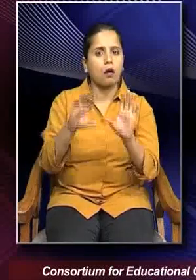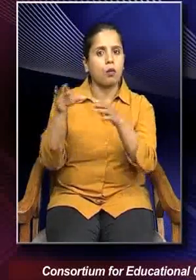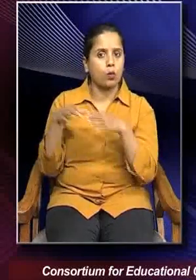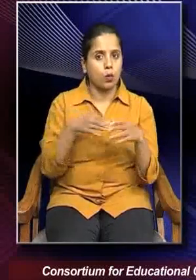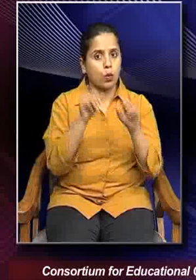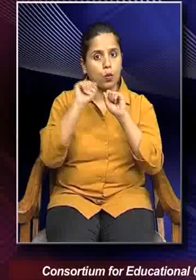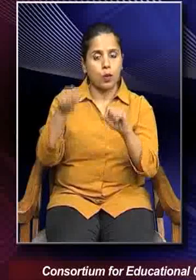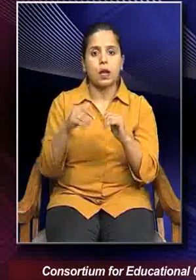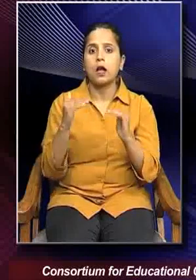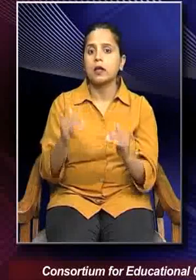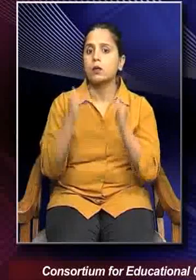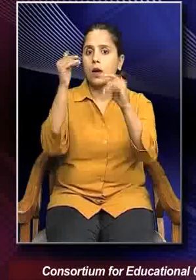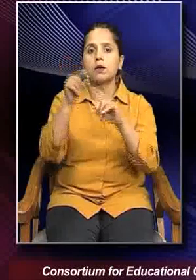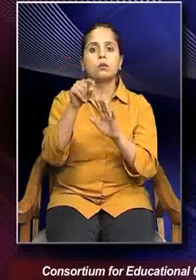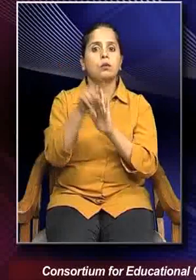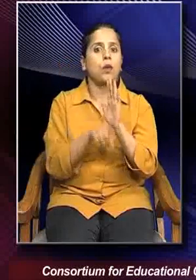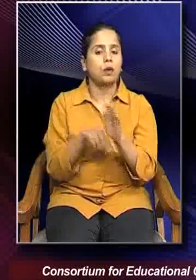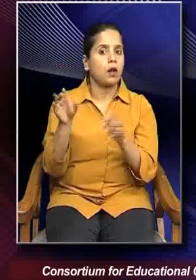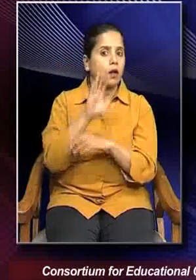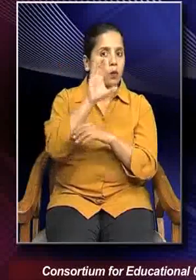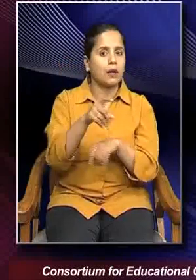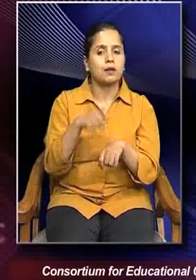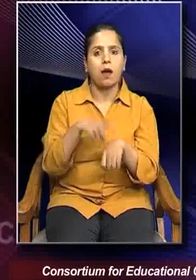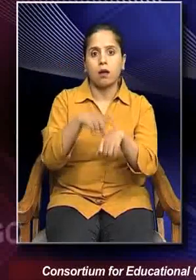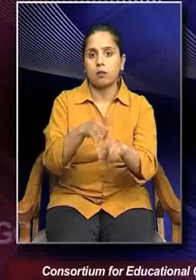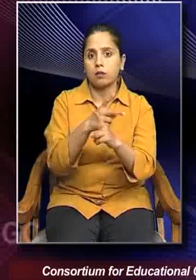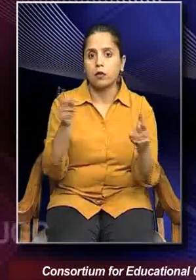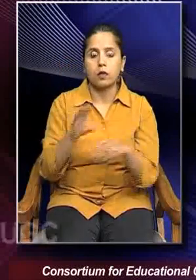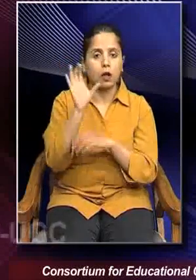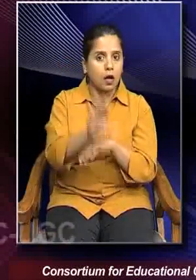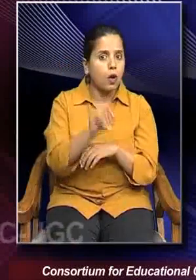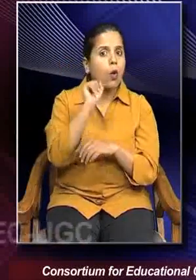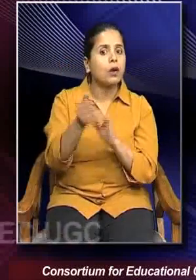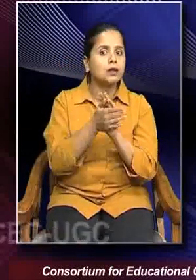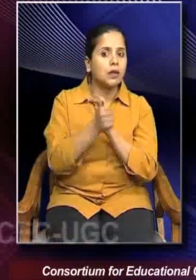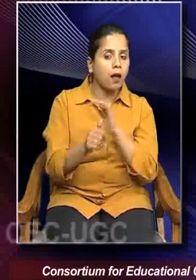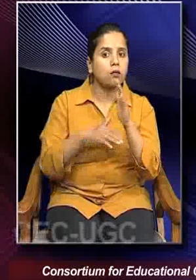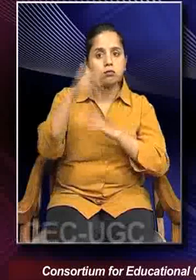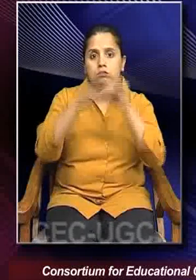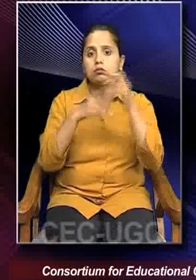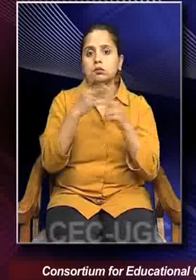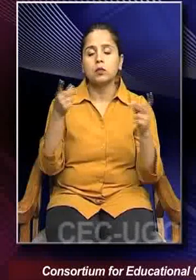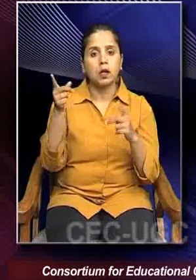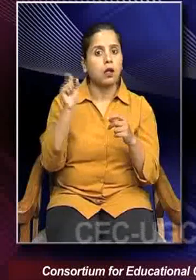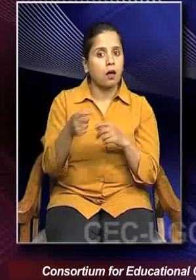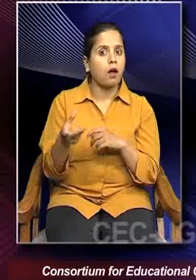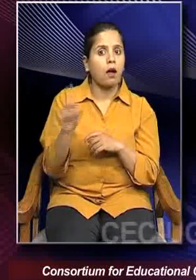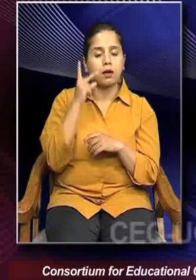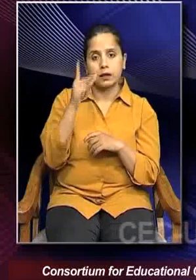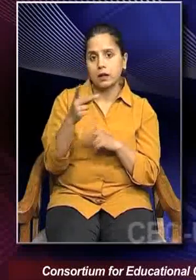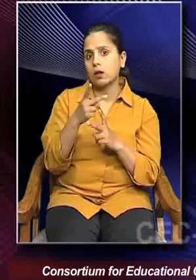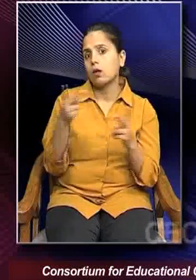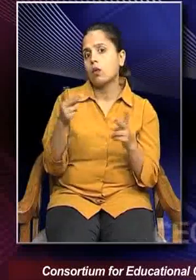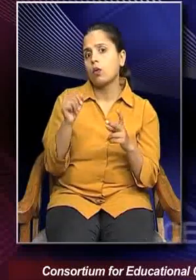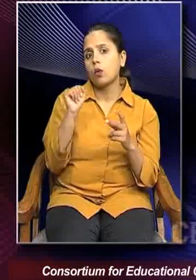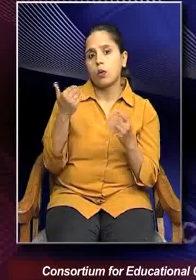their advanced policies of investment, timely investment into education and skill building, has been able to reap the development,